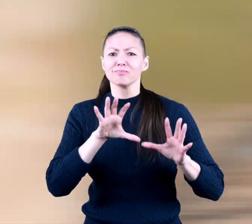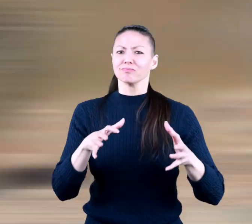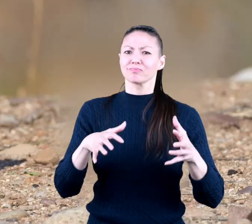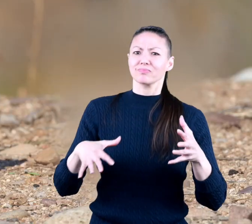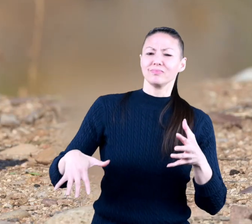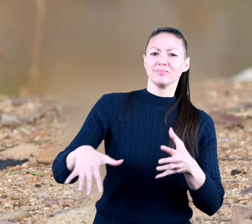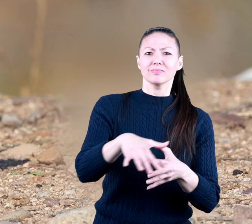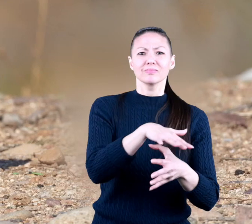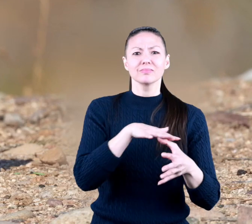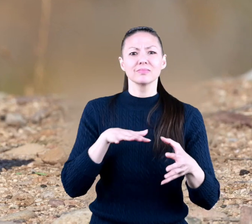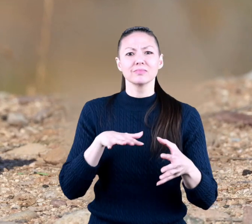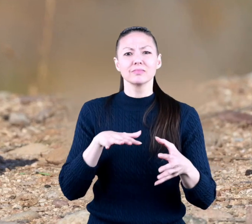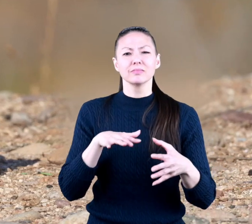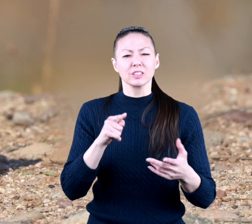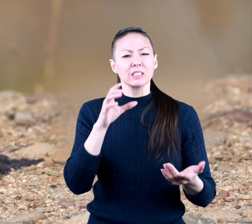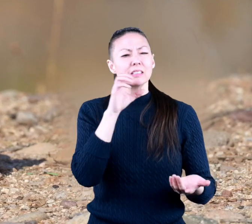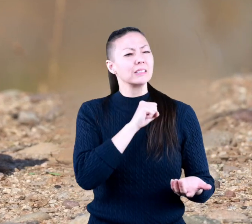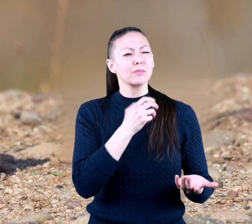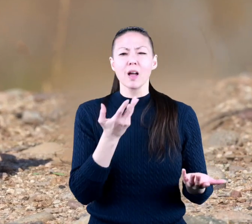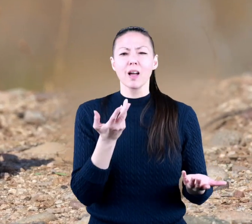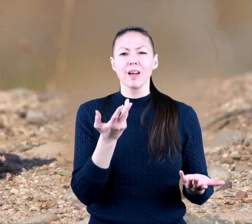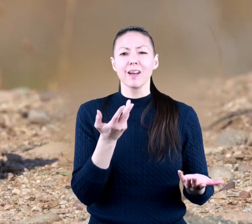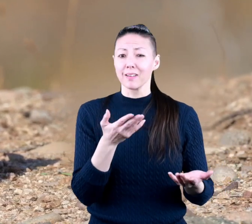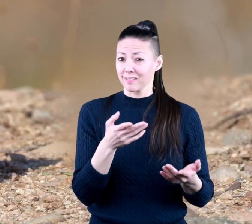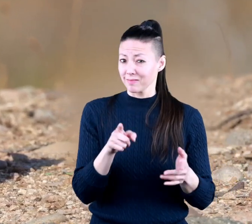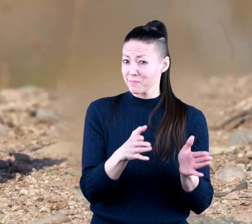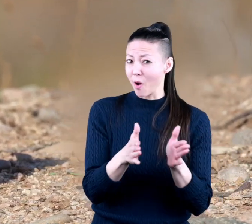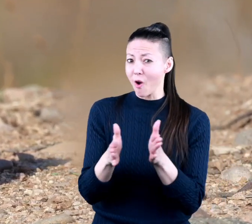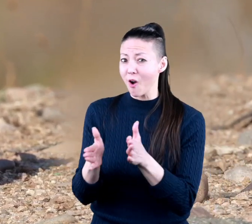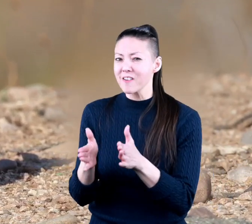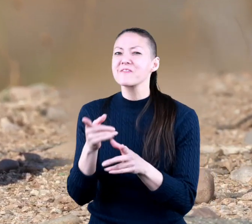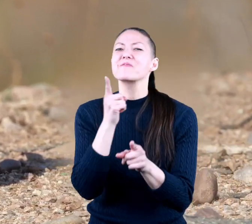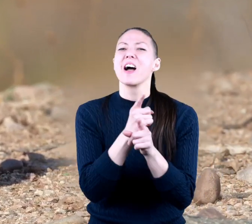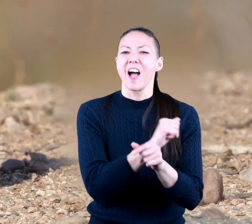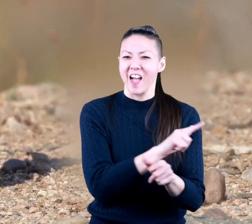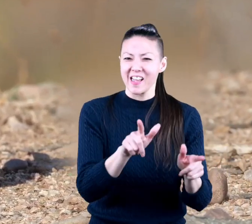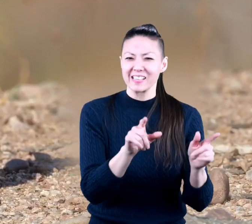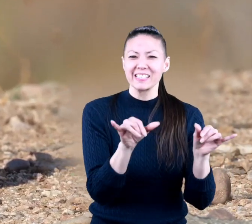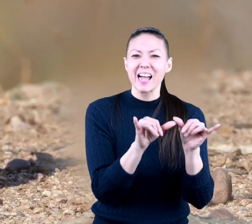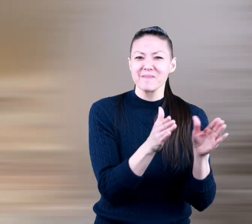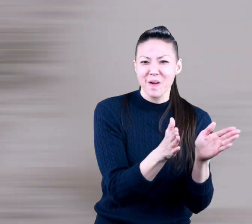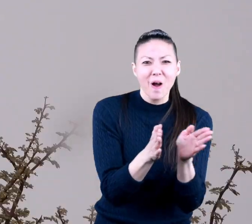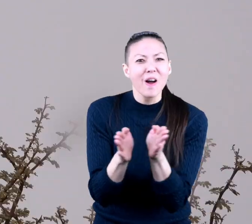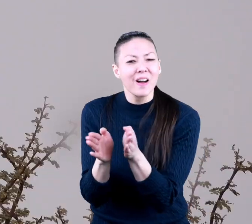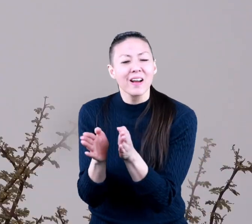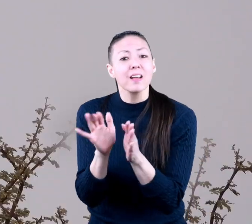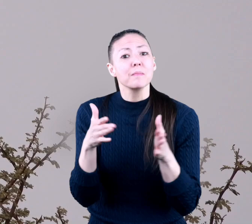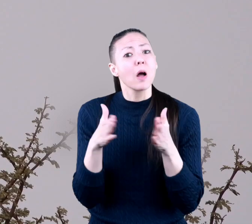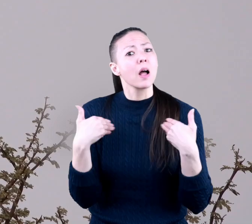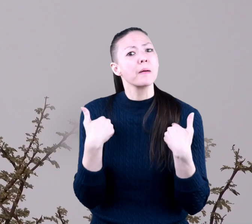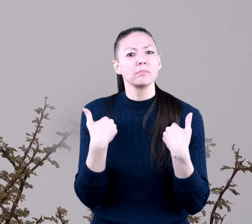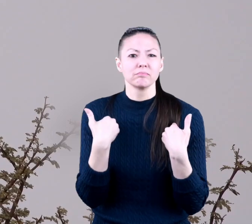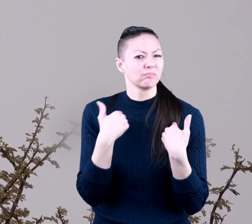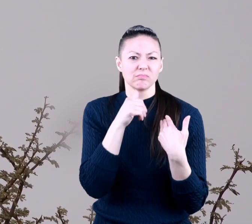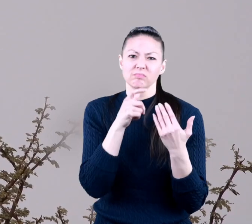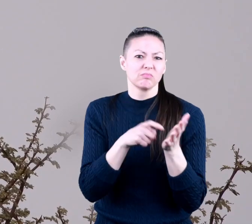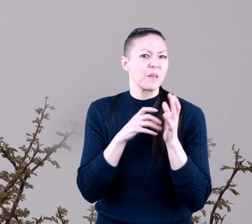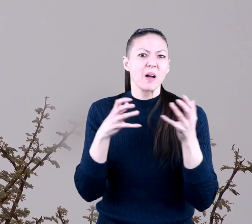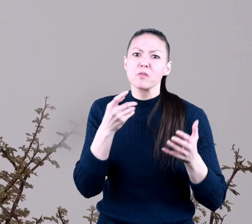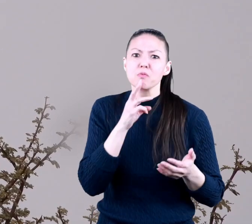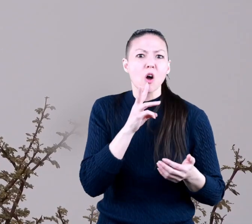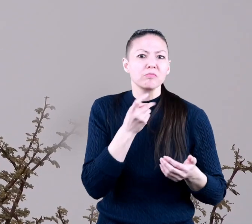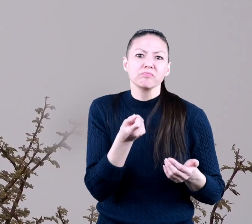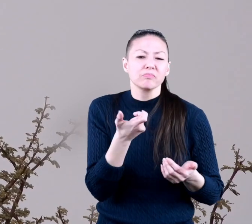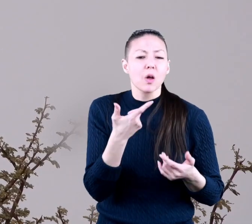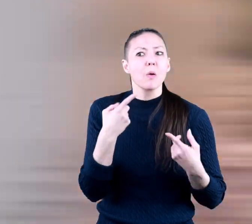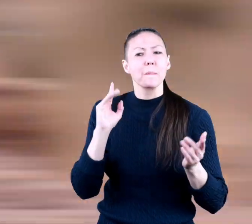like roadrunners. If you guess that they're all small, you're right. Small animals don't need to store